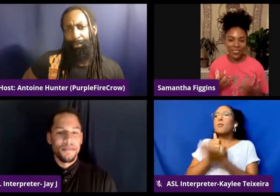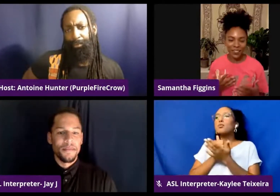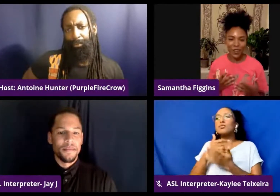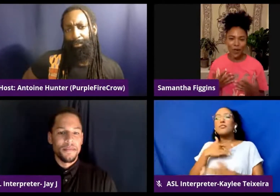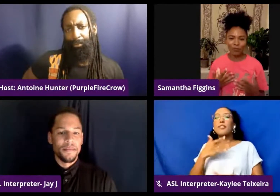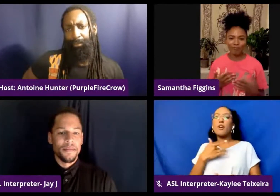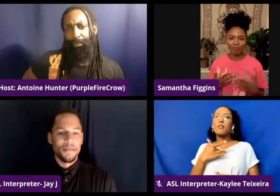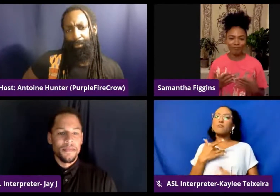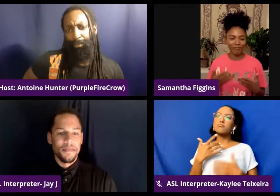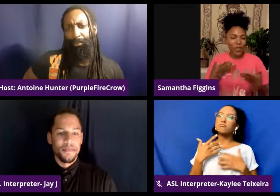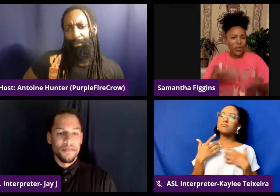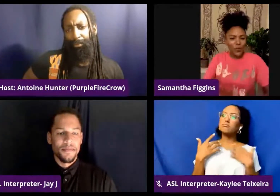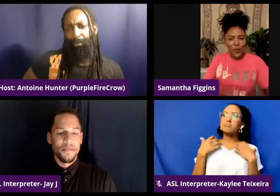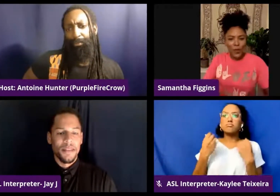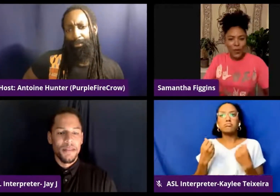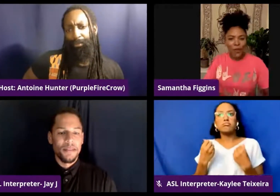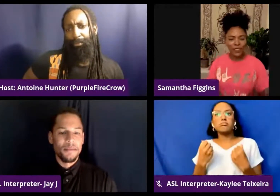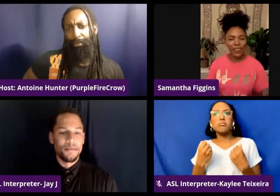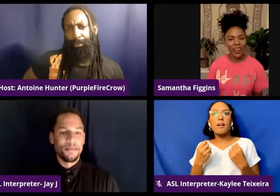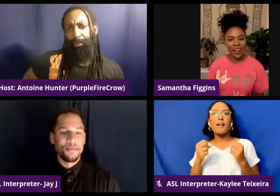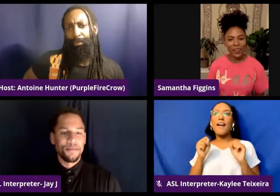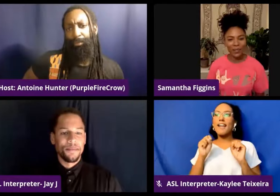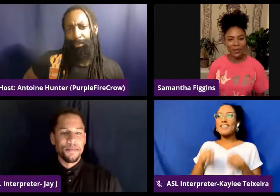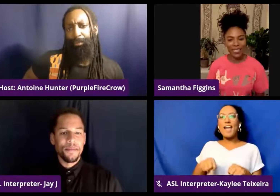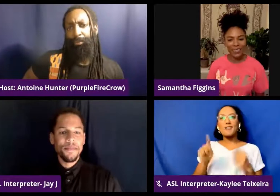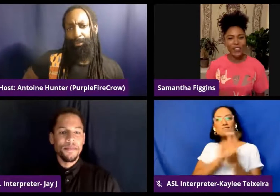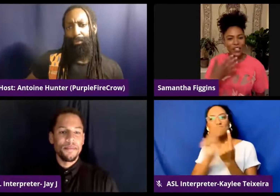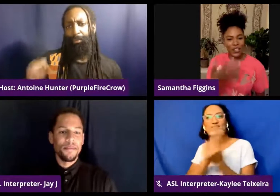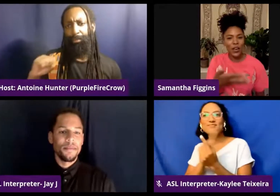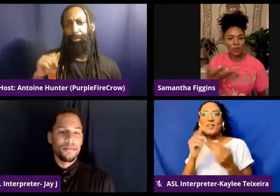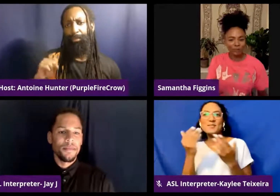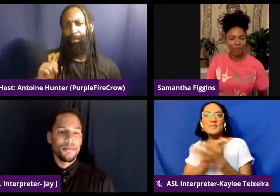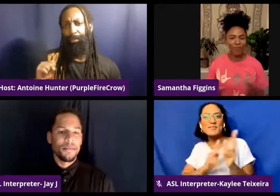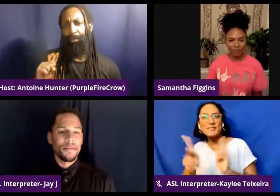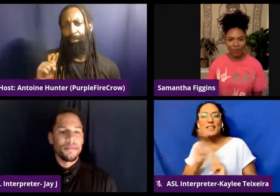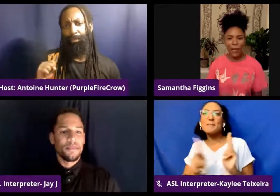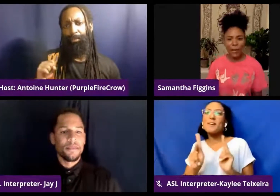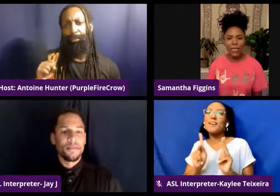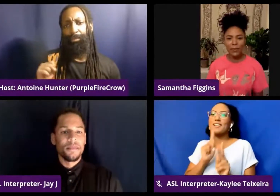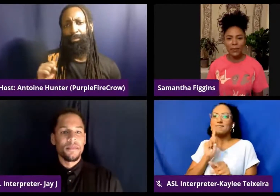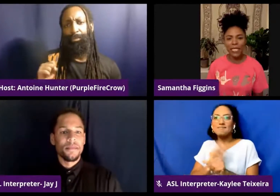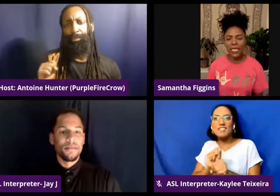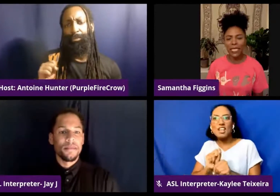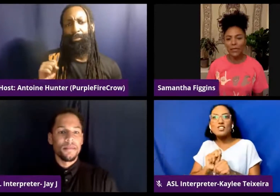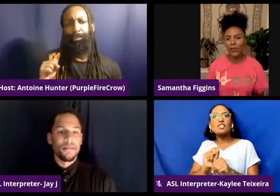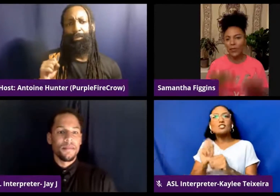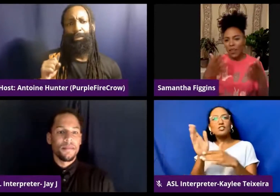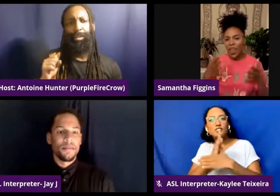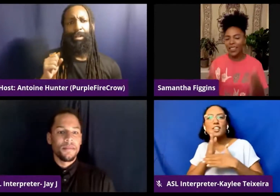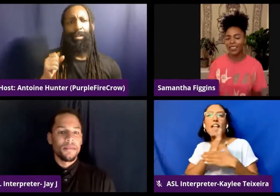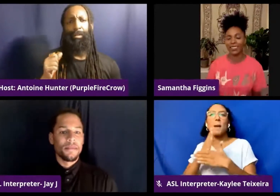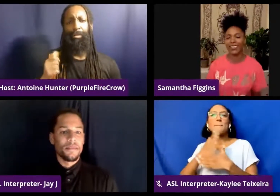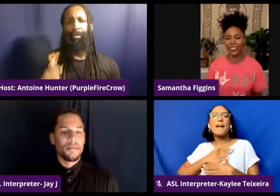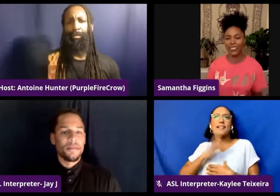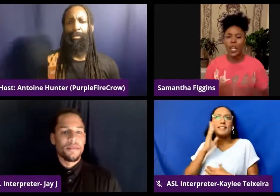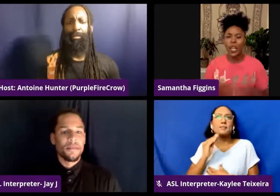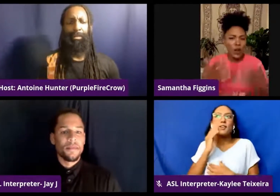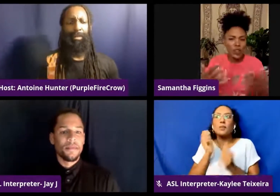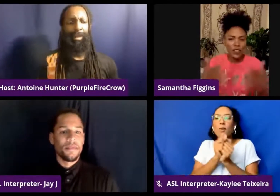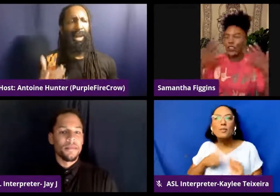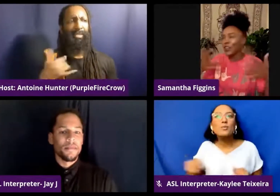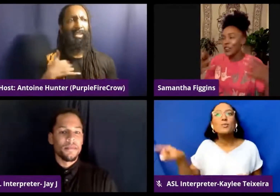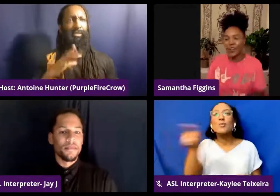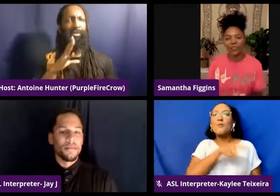afraid to, meet new people, and really share my experiences with you guys